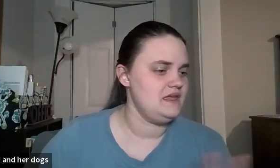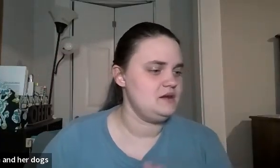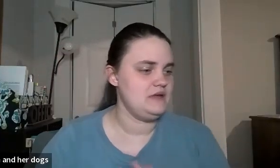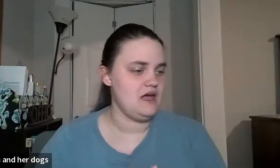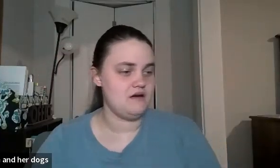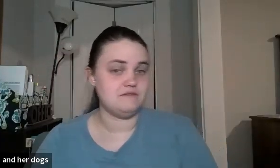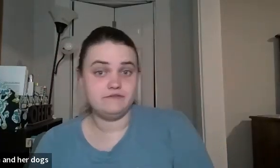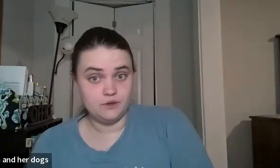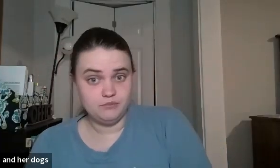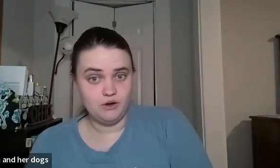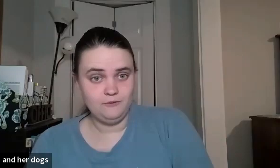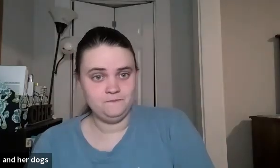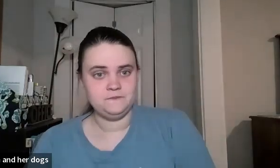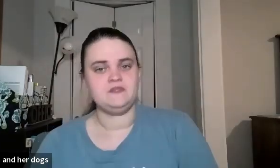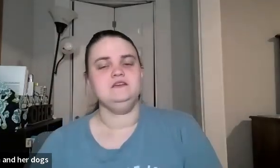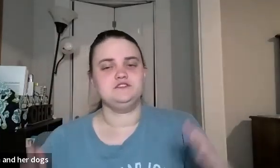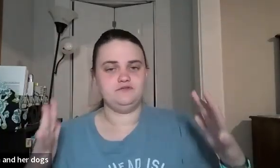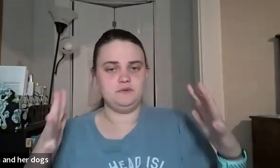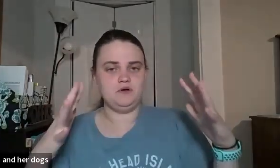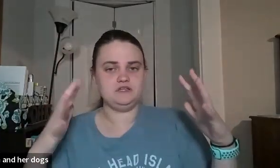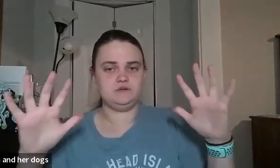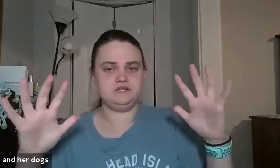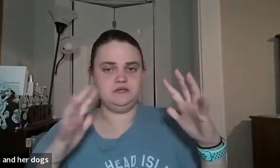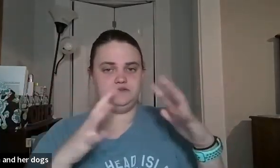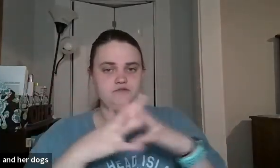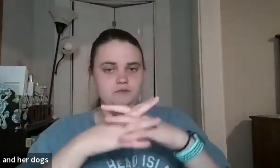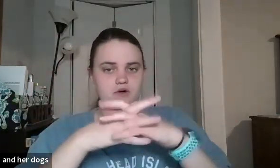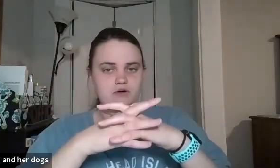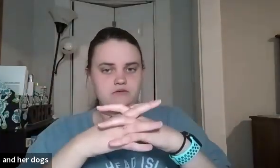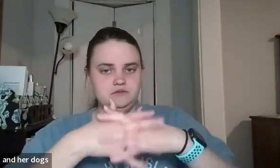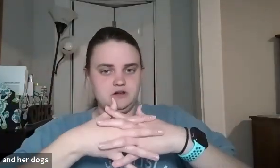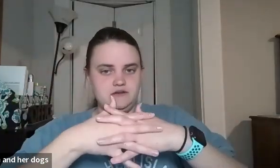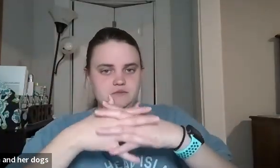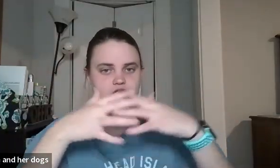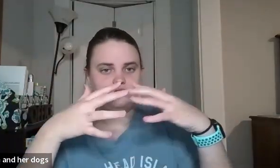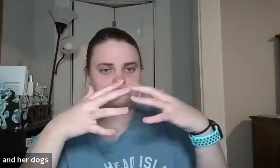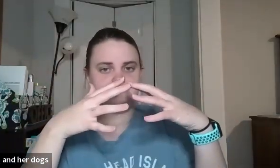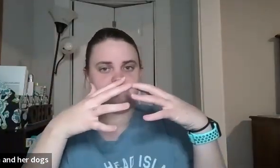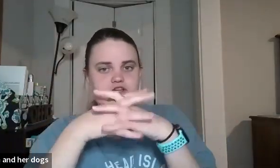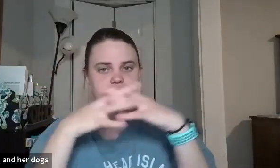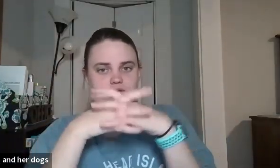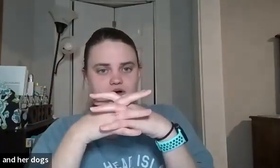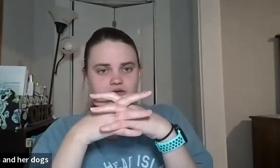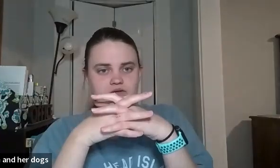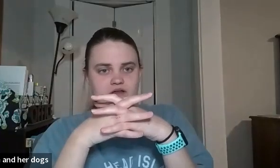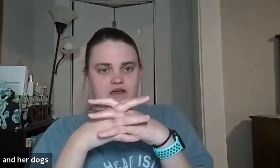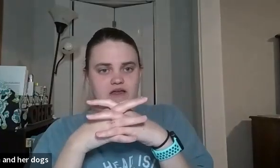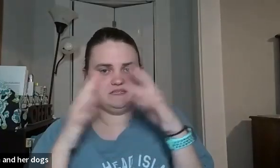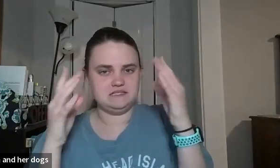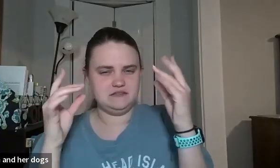Then we have football. So football is going to be football. You're going to have them kind of cross into each other, football. And this is like the